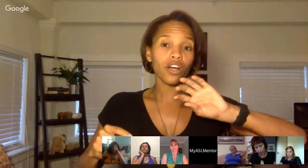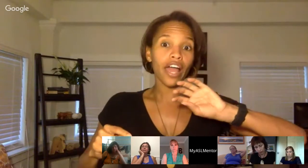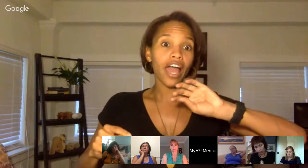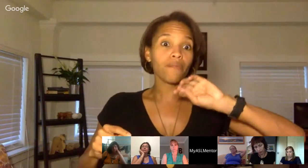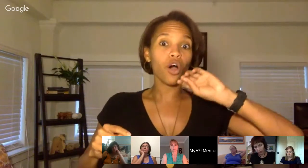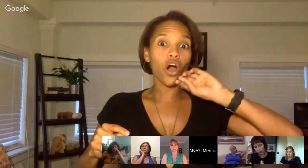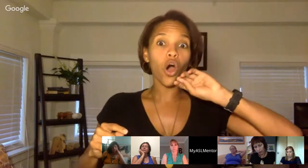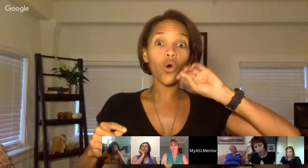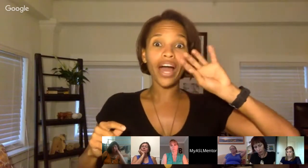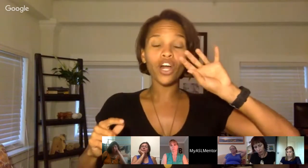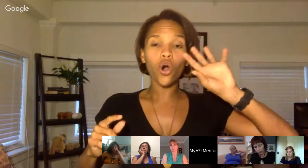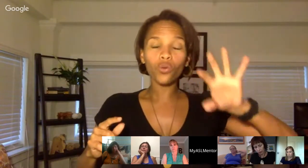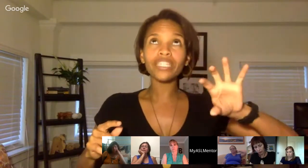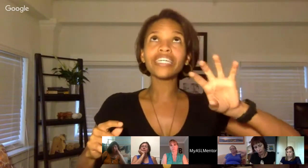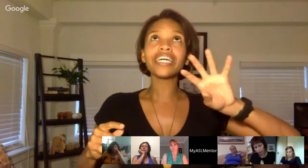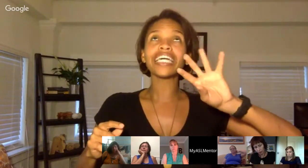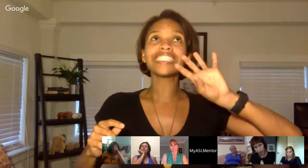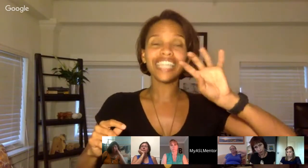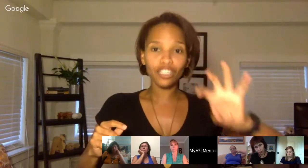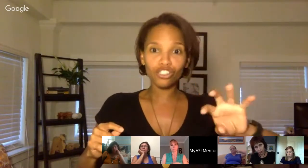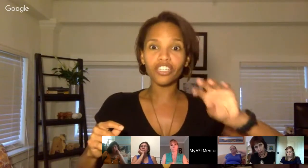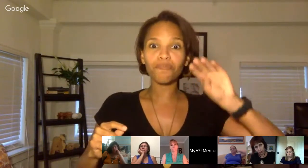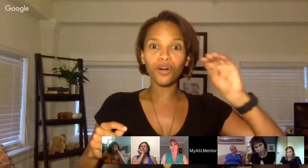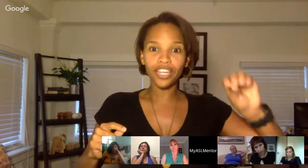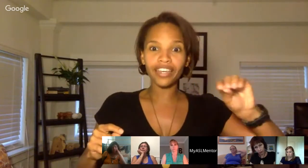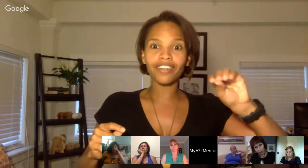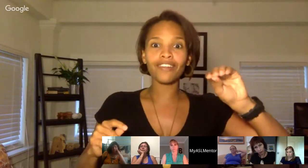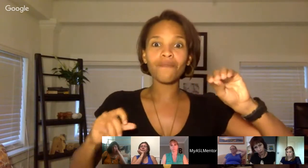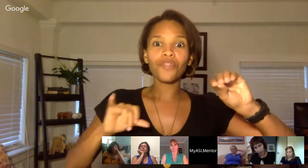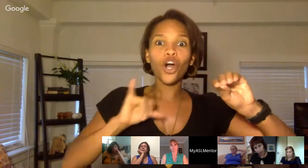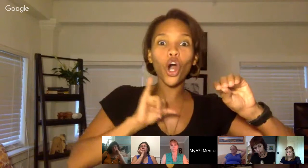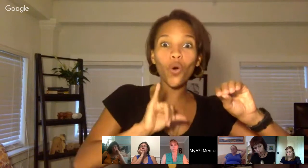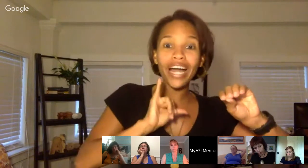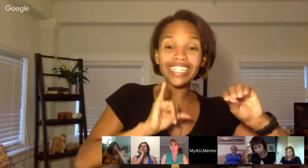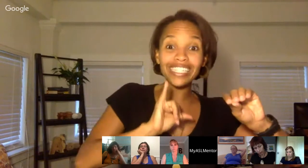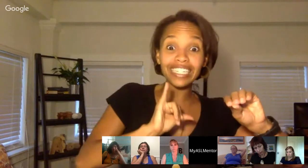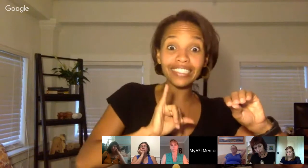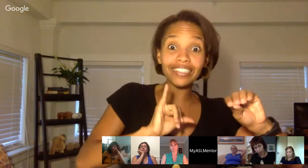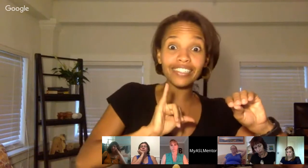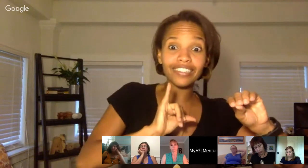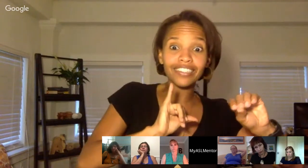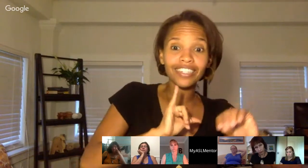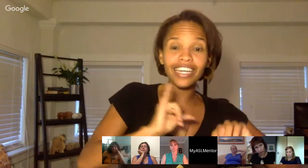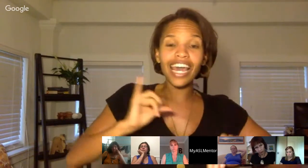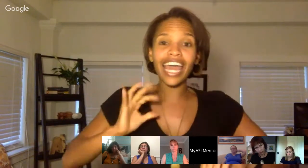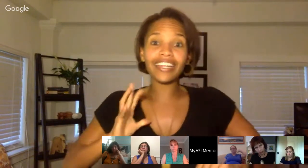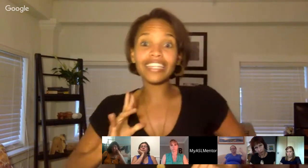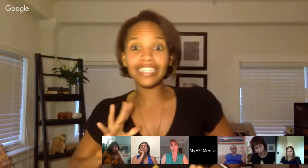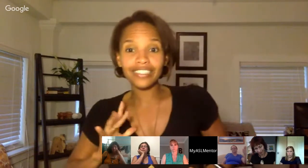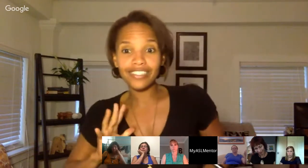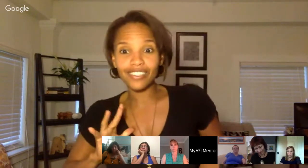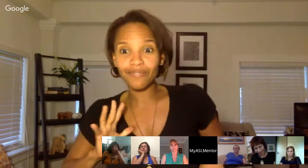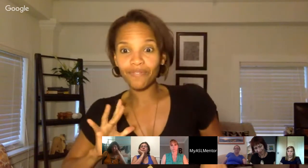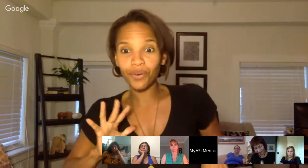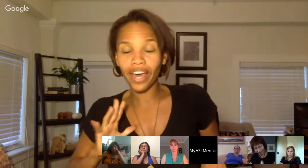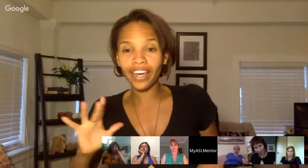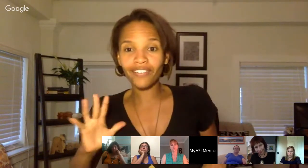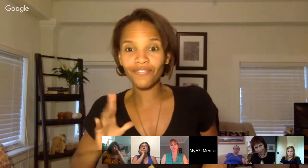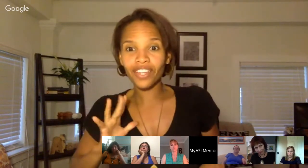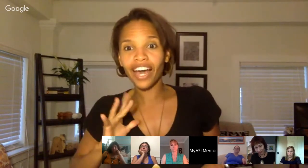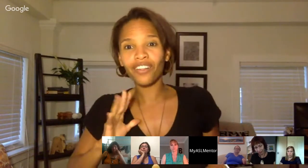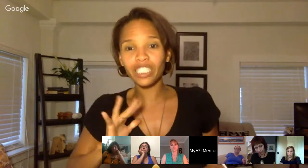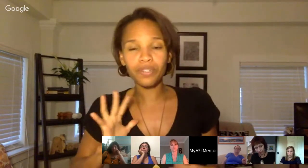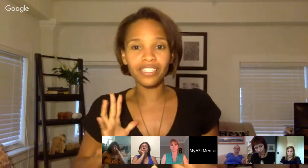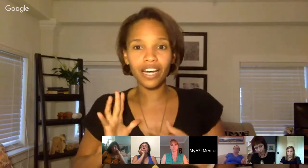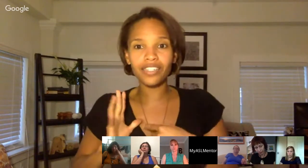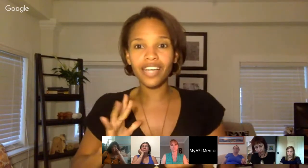actually I only intentionally put in OICs and these,